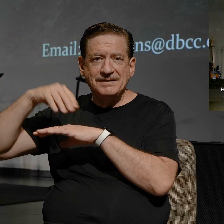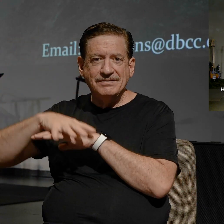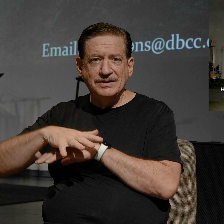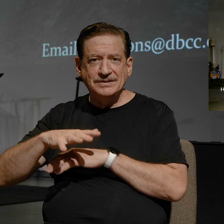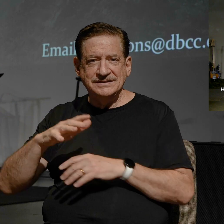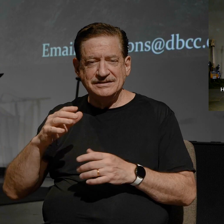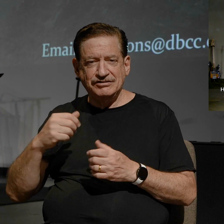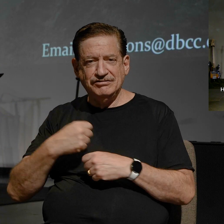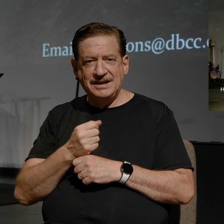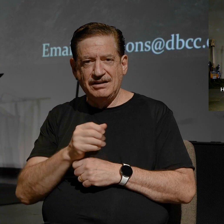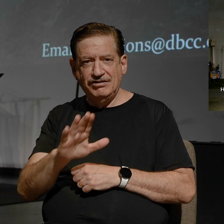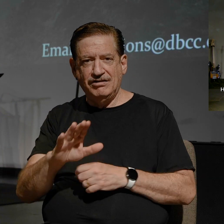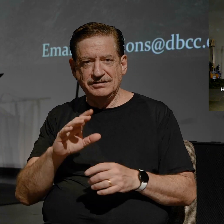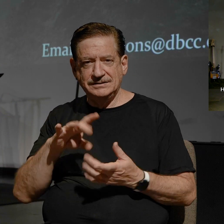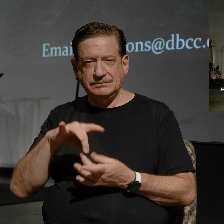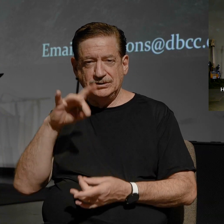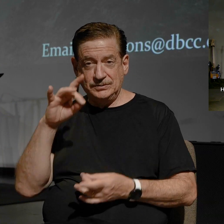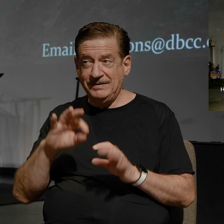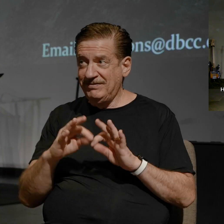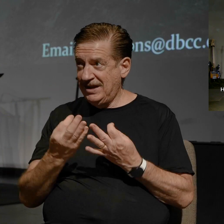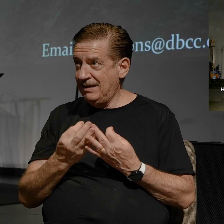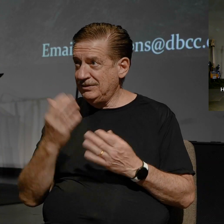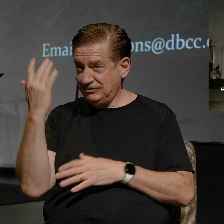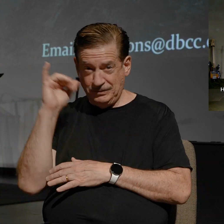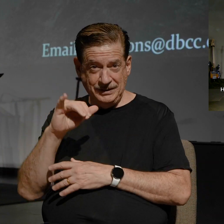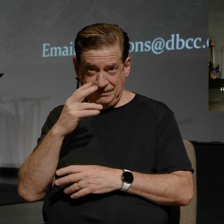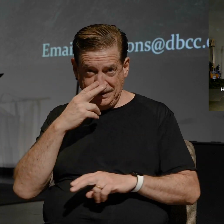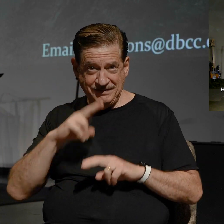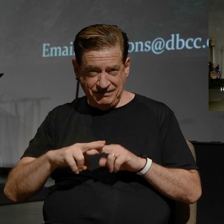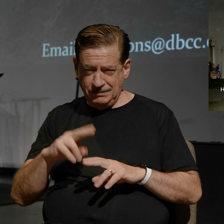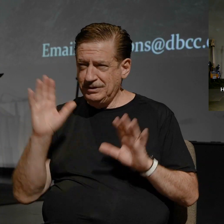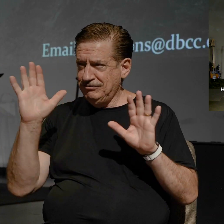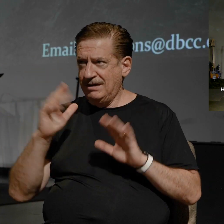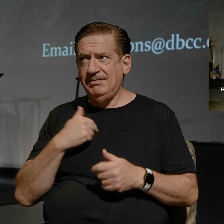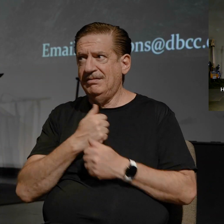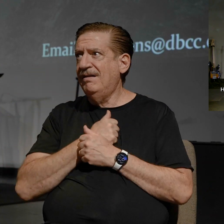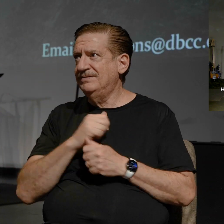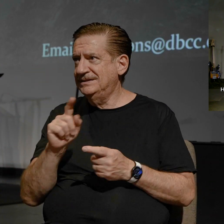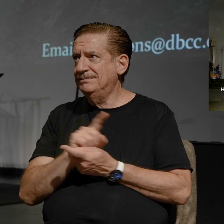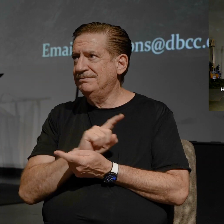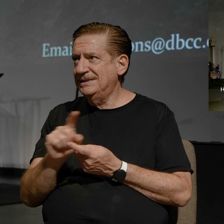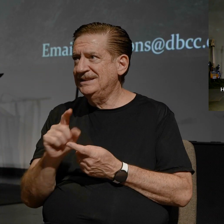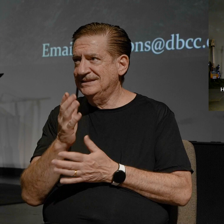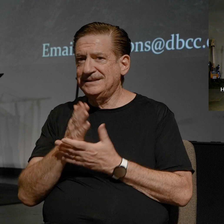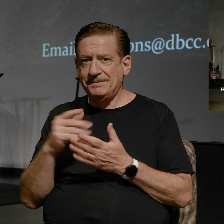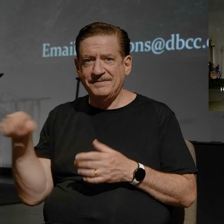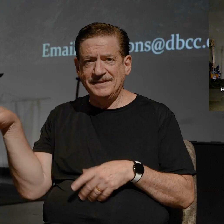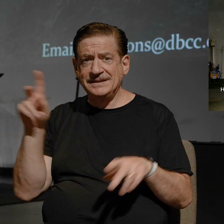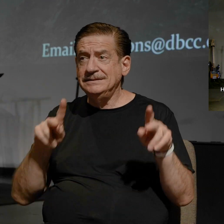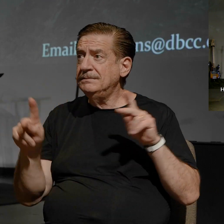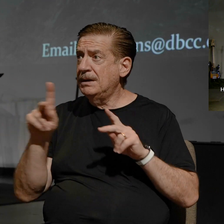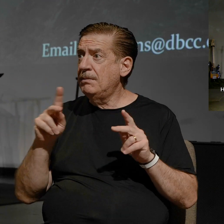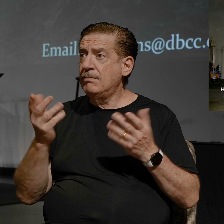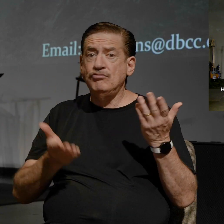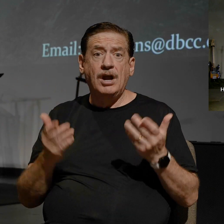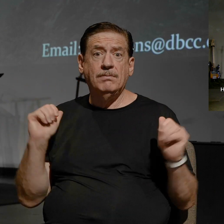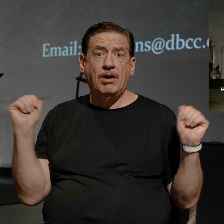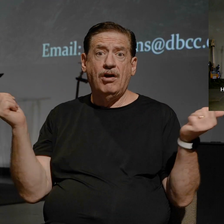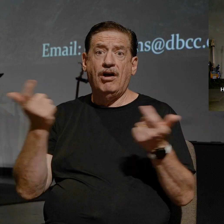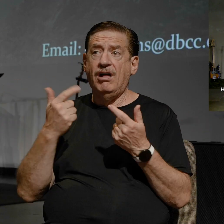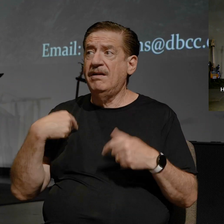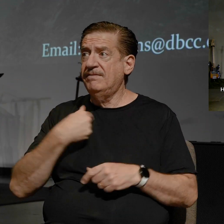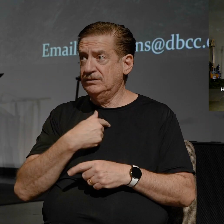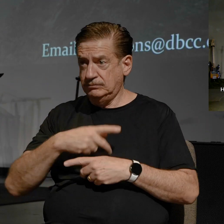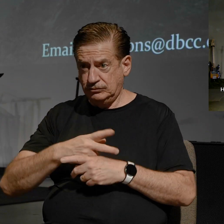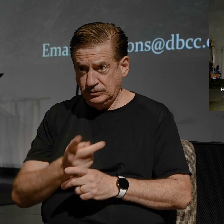your spiritual family tree. Well, isn't that fun? That sounds great. I'd love to meet some of these people. And I often think, like, probably all of us, if we're Jesus